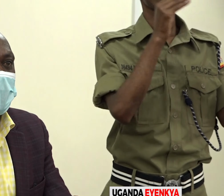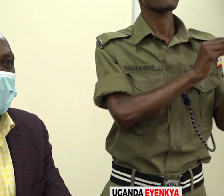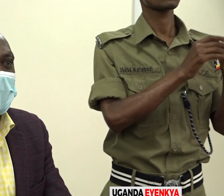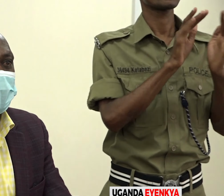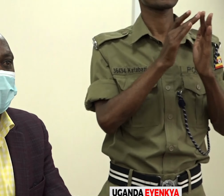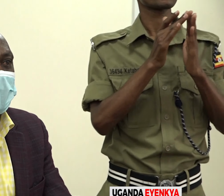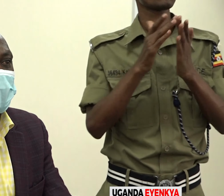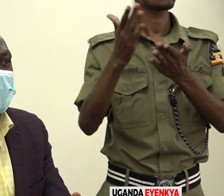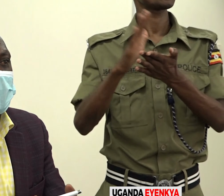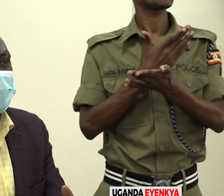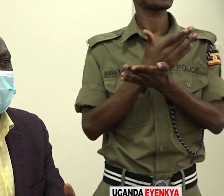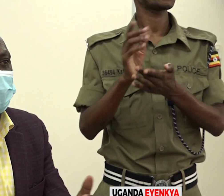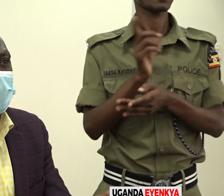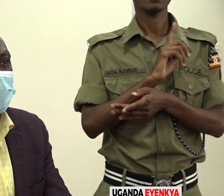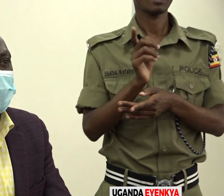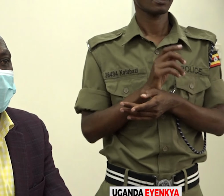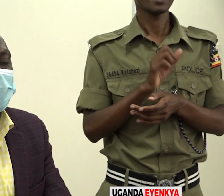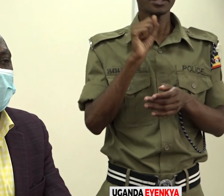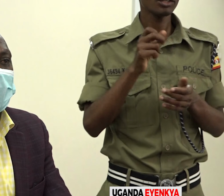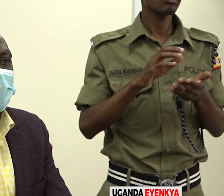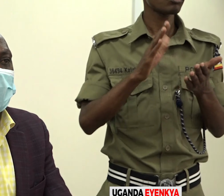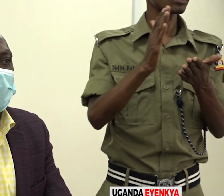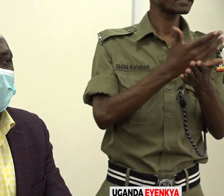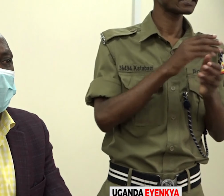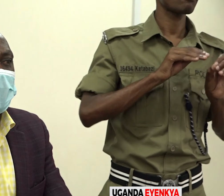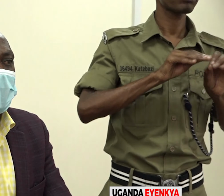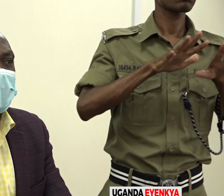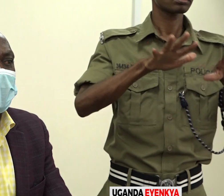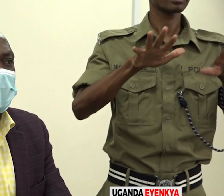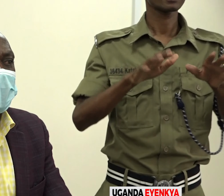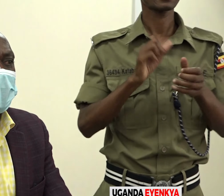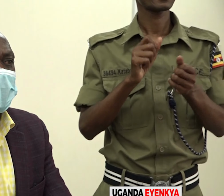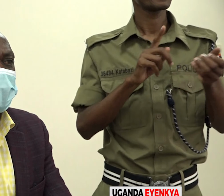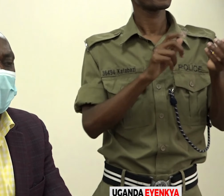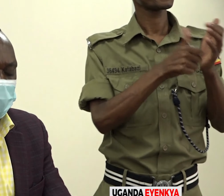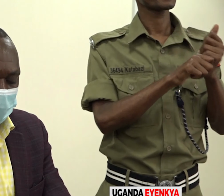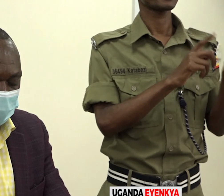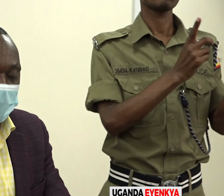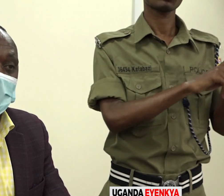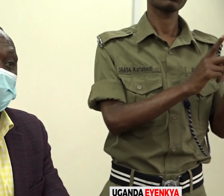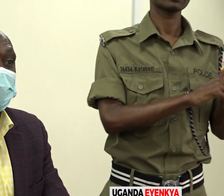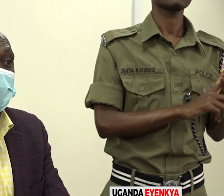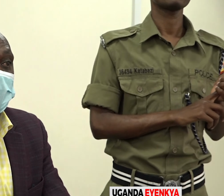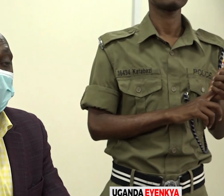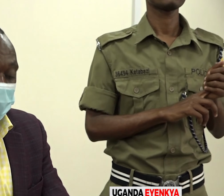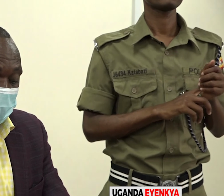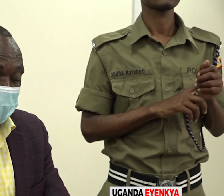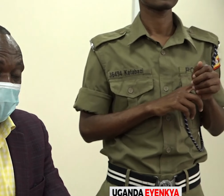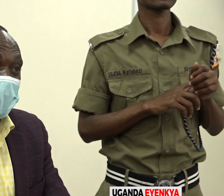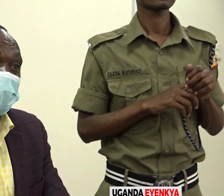oyinza okubanga saalumanya ate ne bikutwaliramu. Era ffe tujja kusigala nga